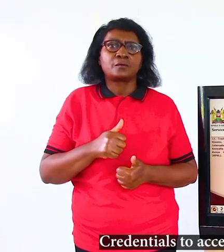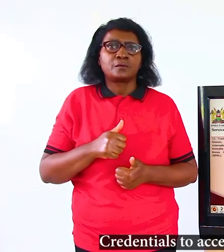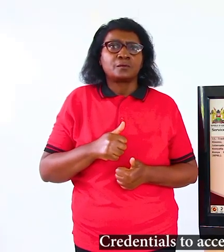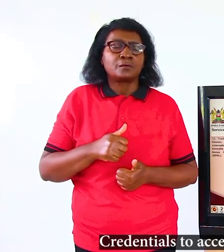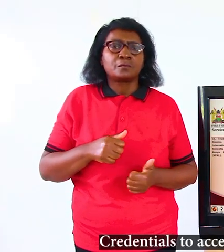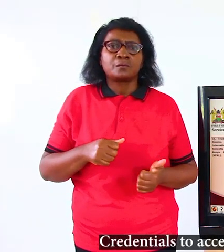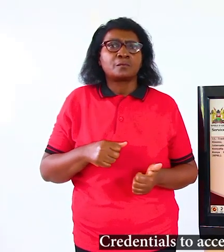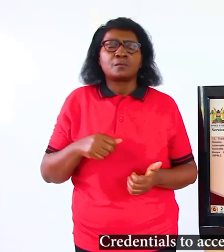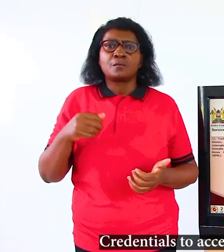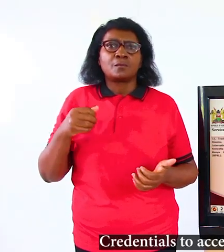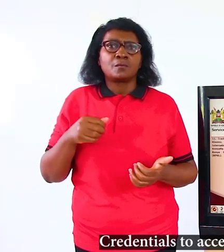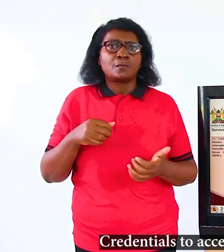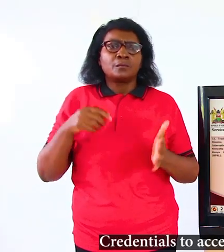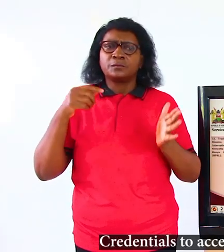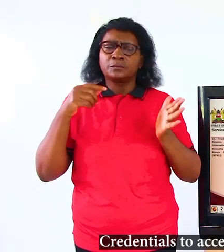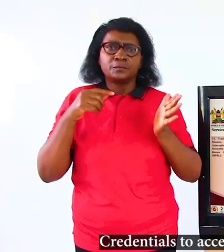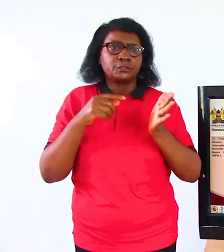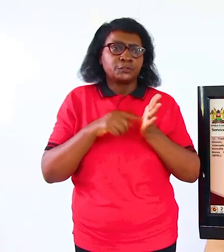credentials to access the KPC portal,